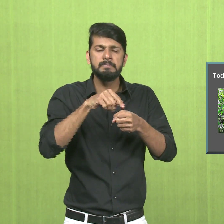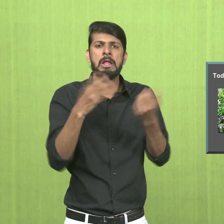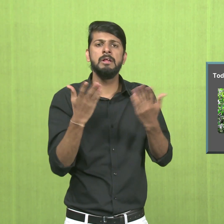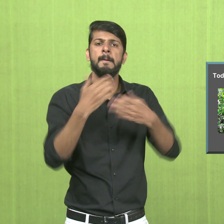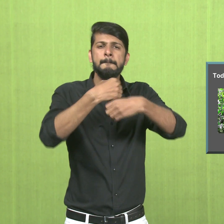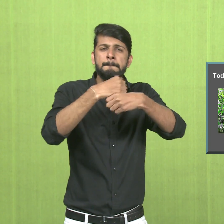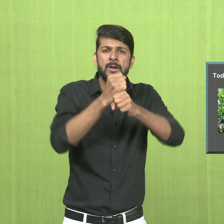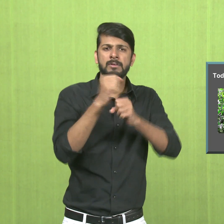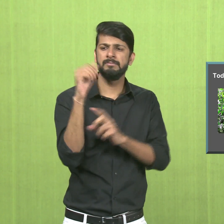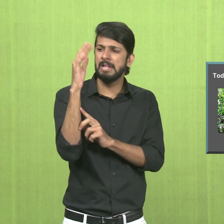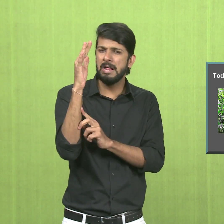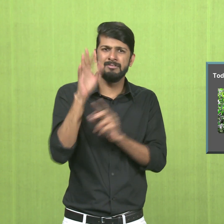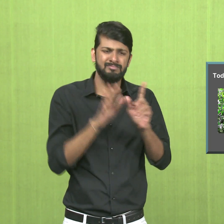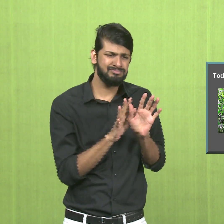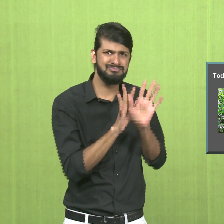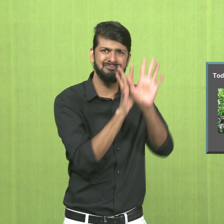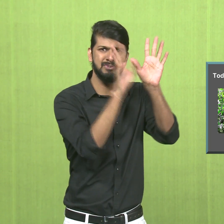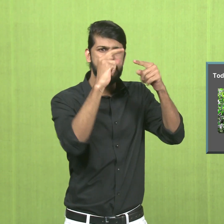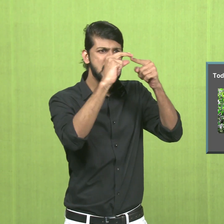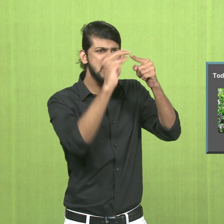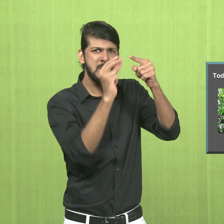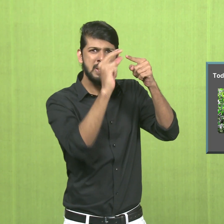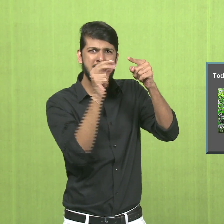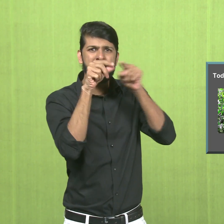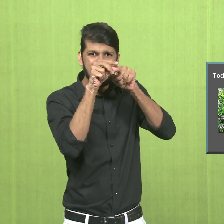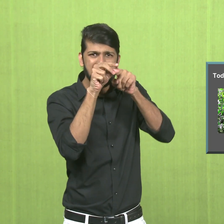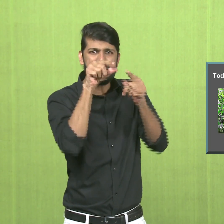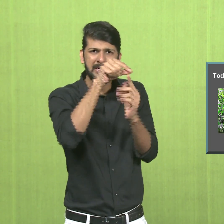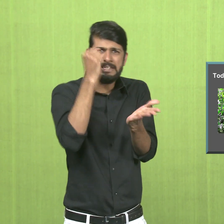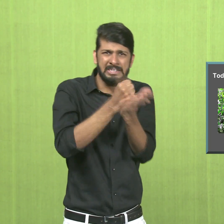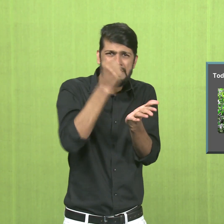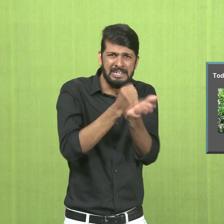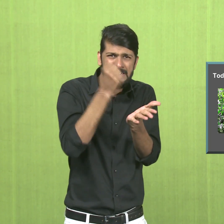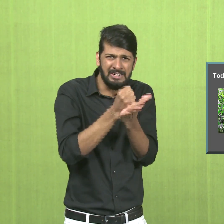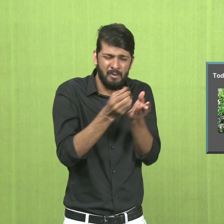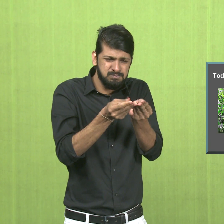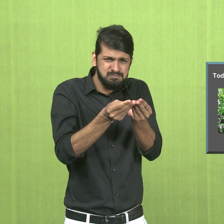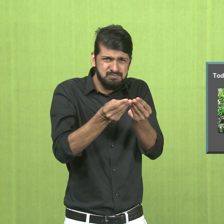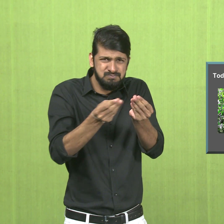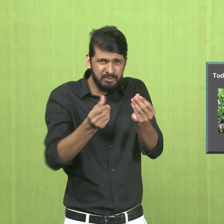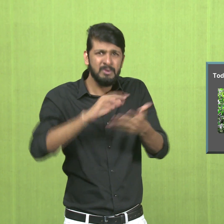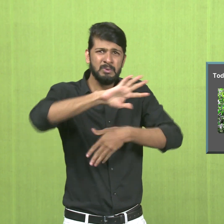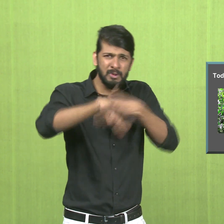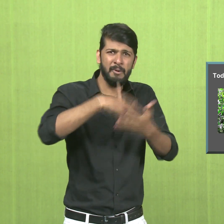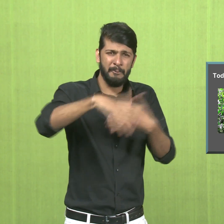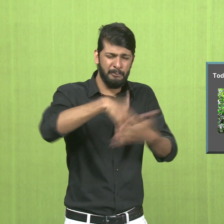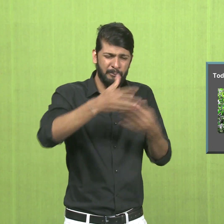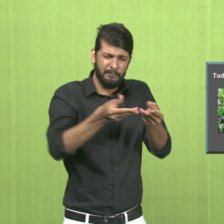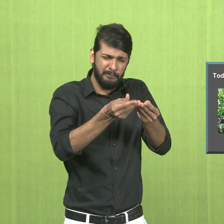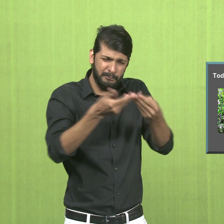is wine which is made out of palm, date palm wine, also known as